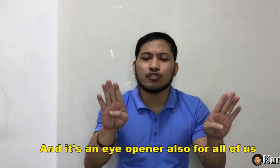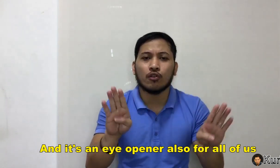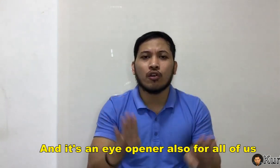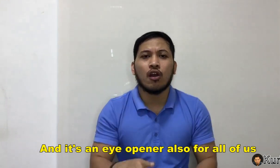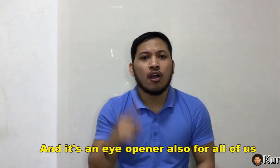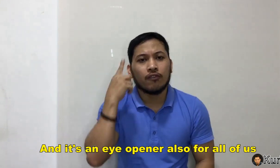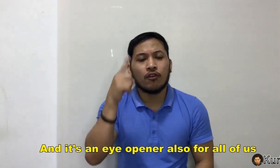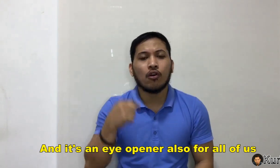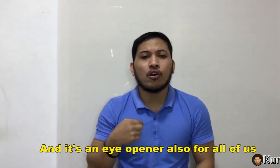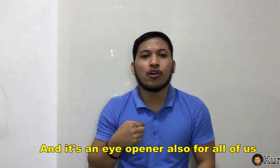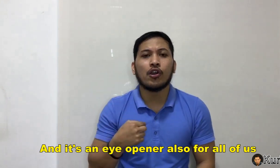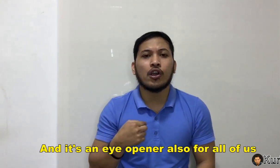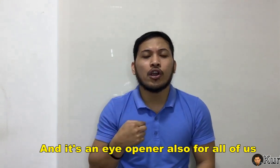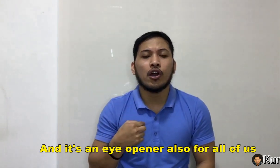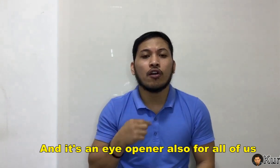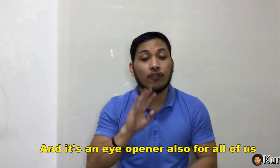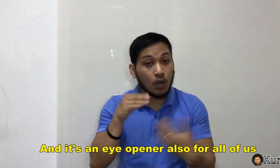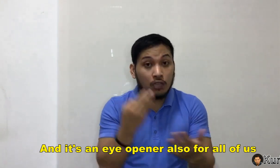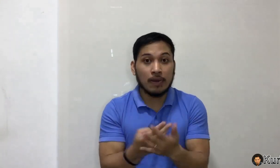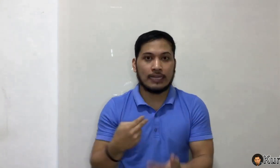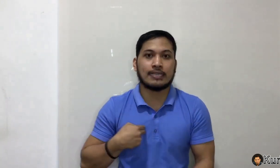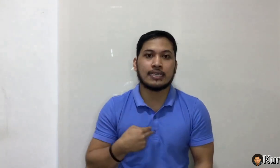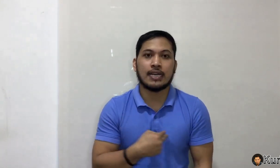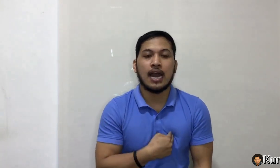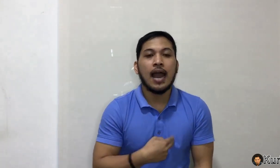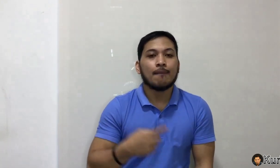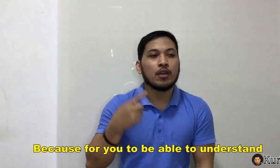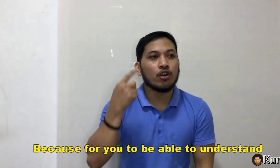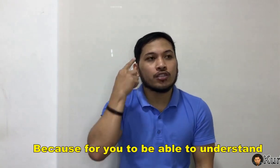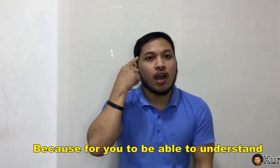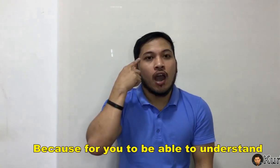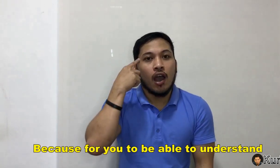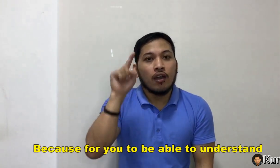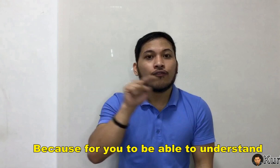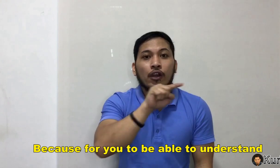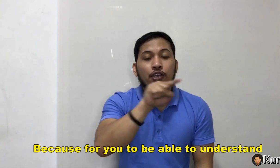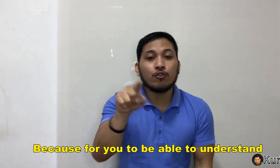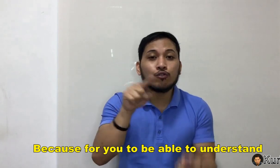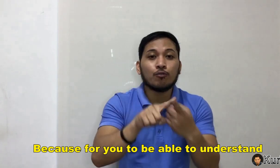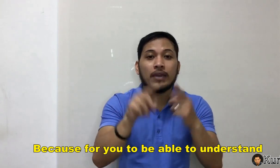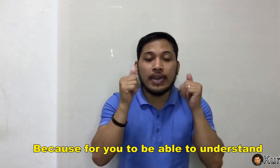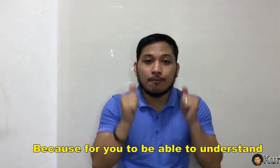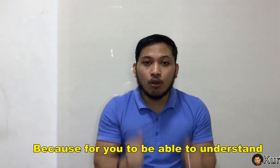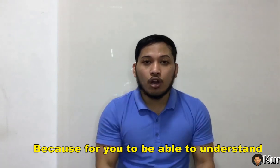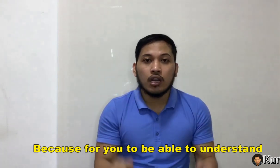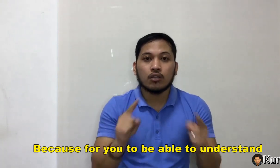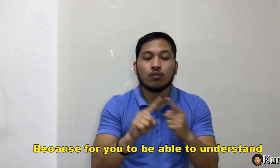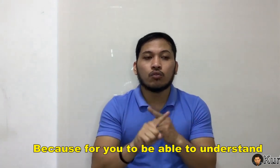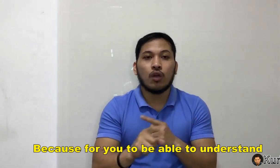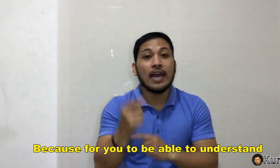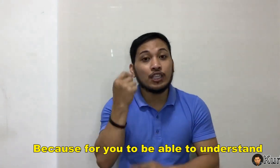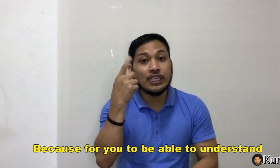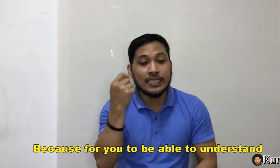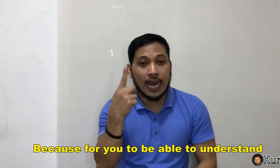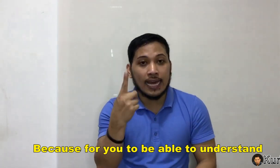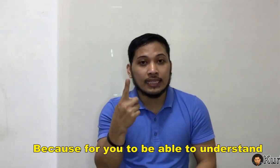also for all of us. Because for you to be able to understand